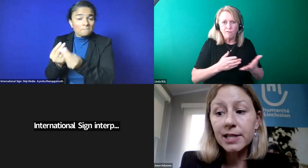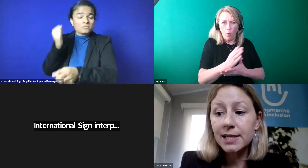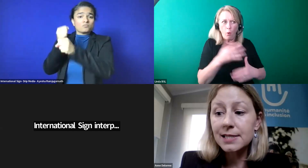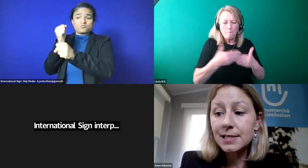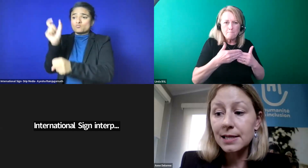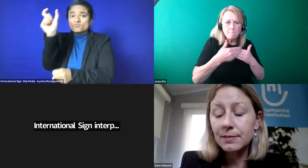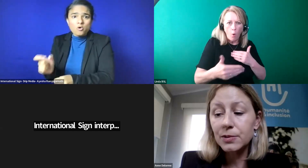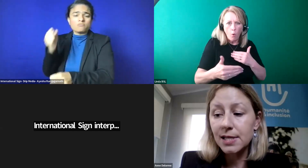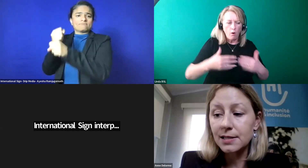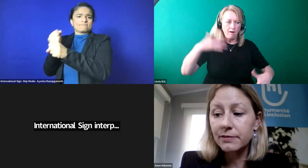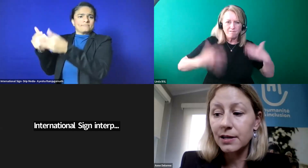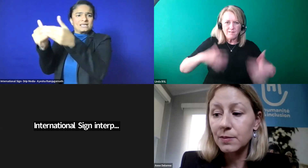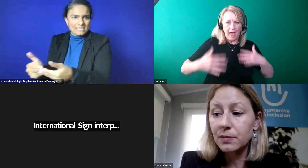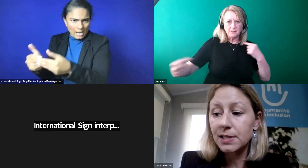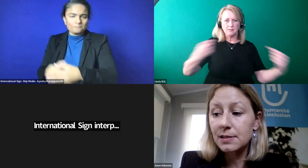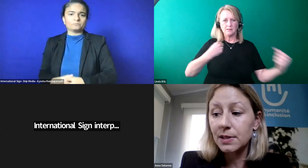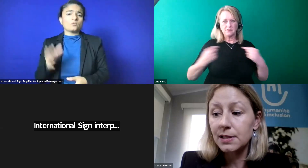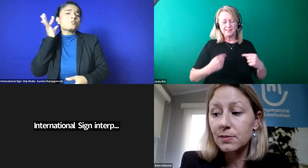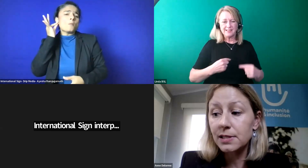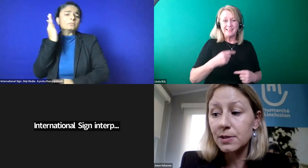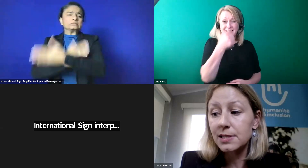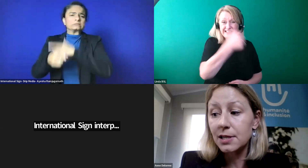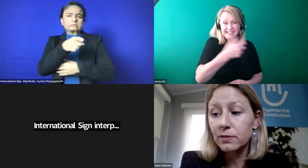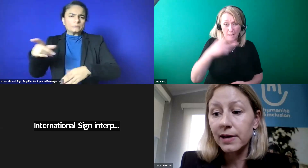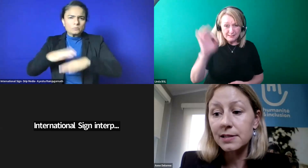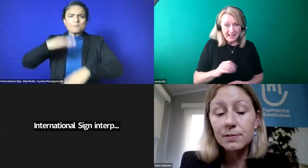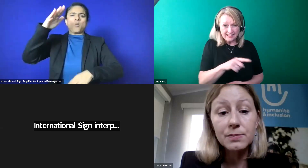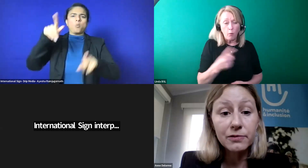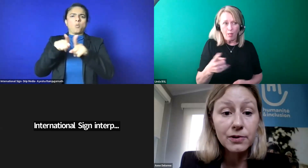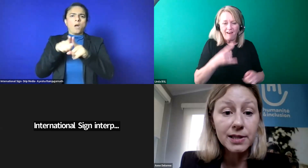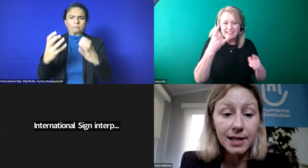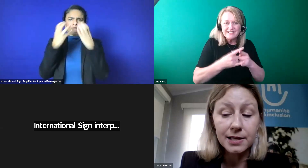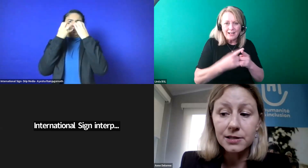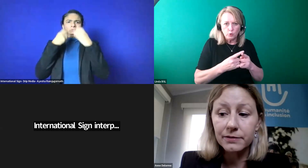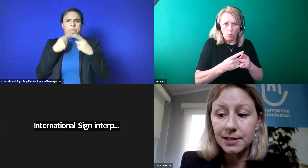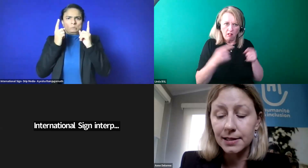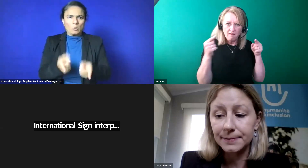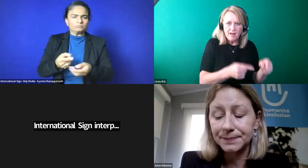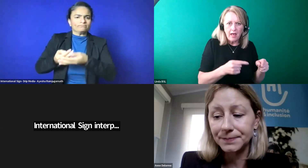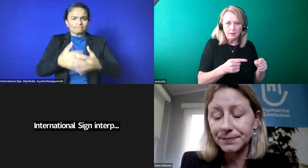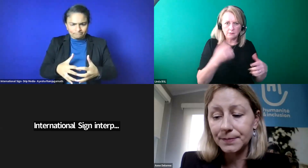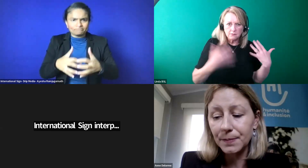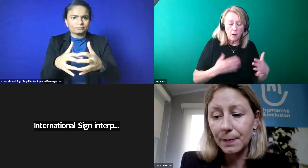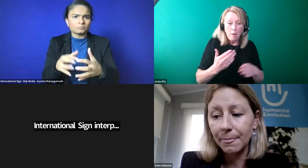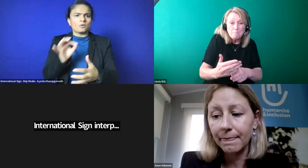Between 40 and 68% of young women with disabilities will experience sexual violence before the age of 18.